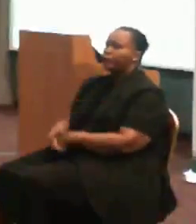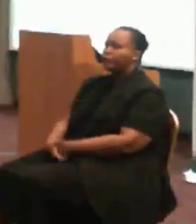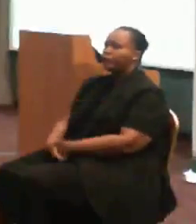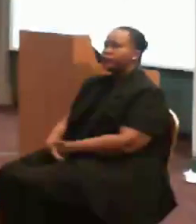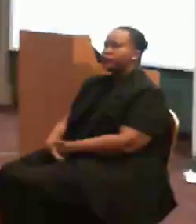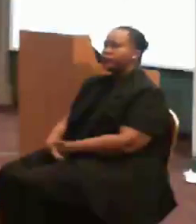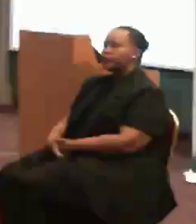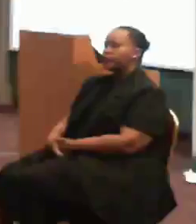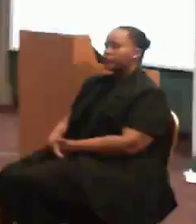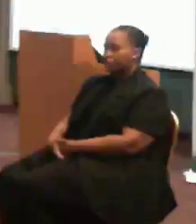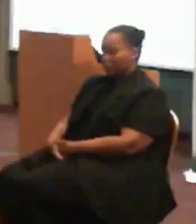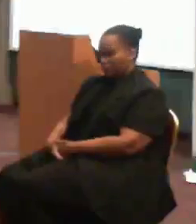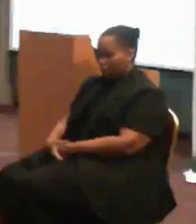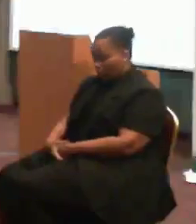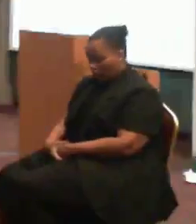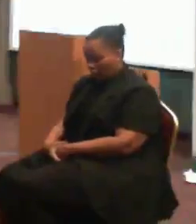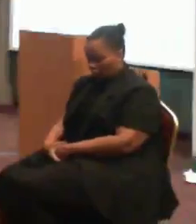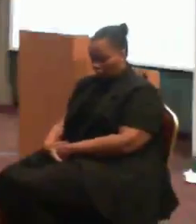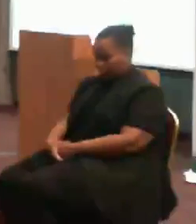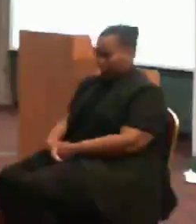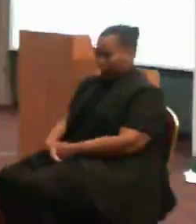How